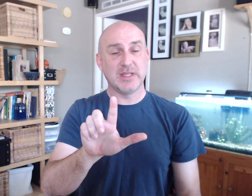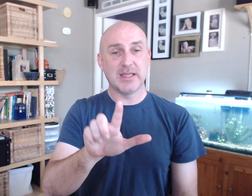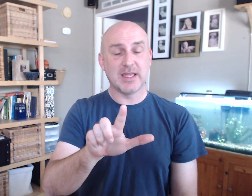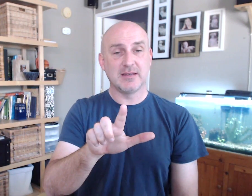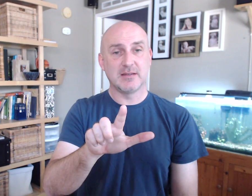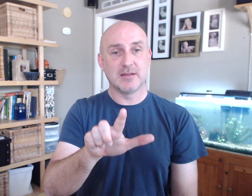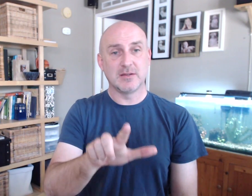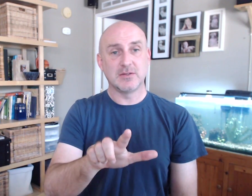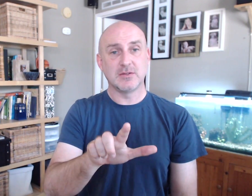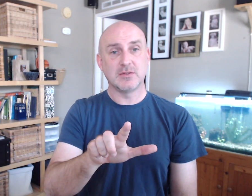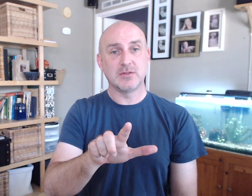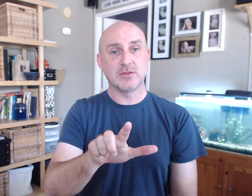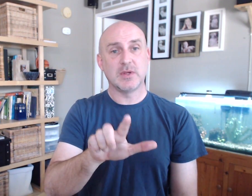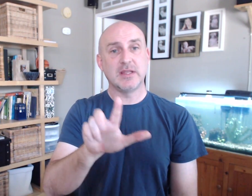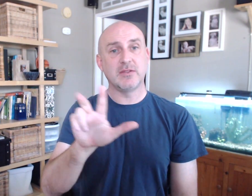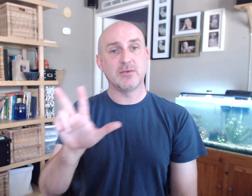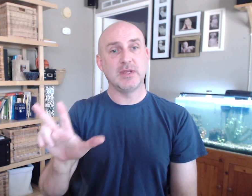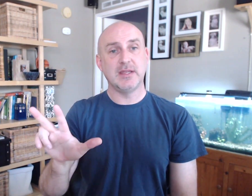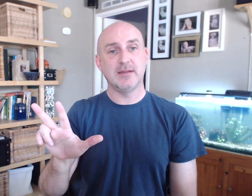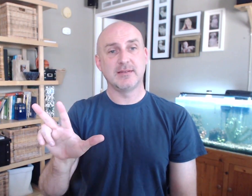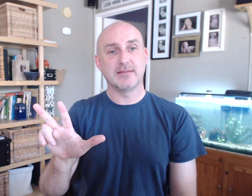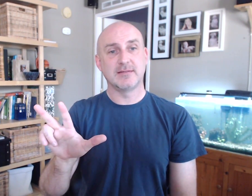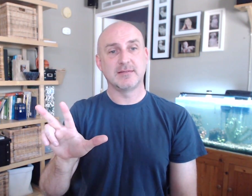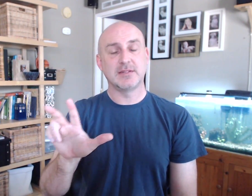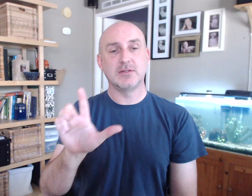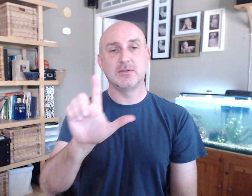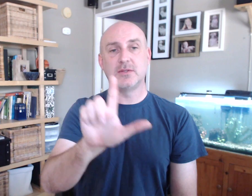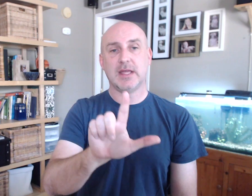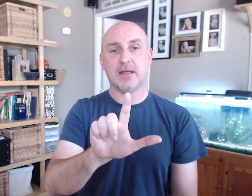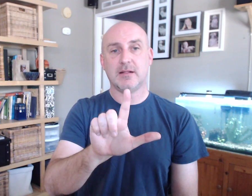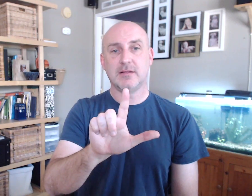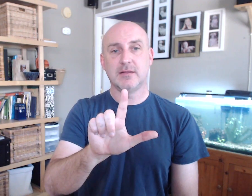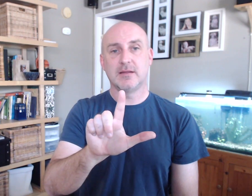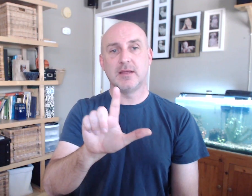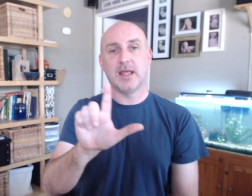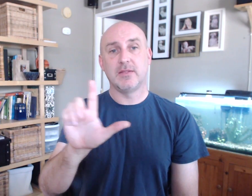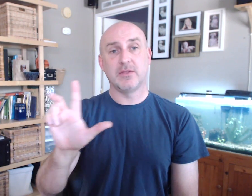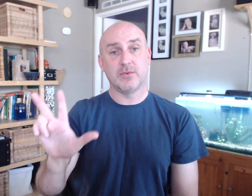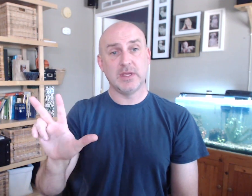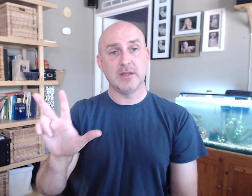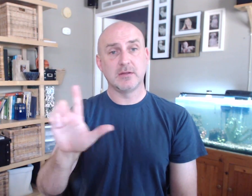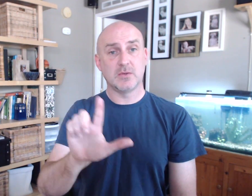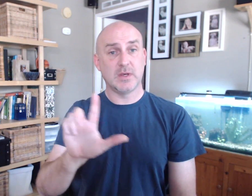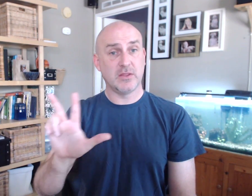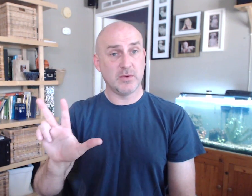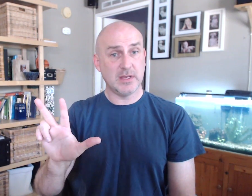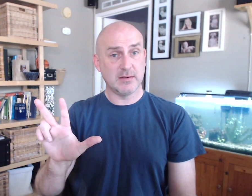again. 23, so you do the L and 3, 23.